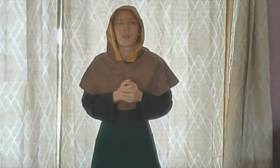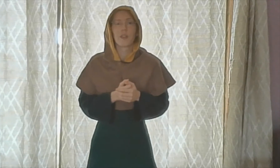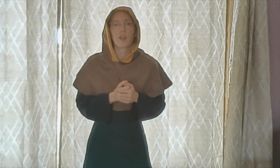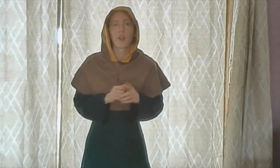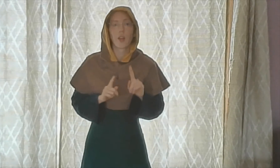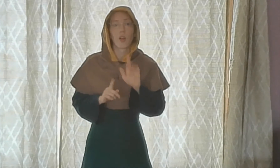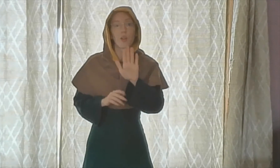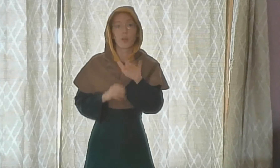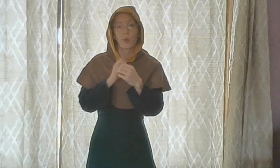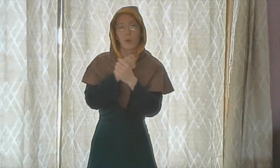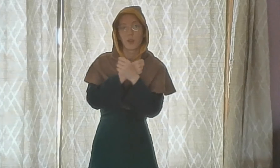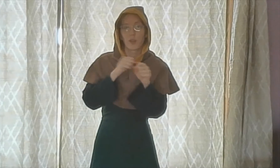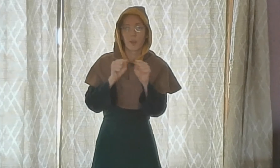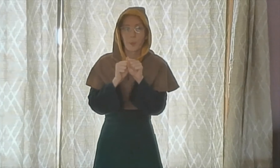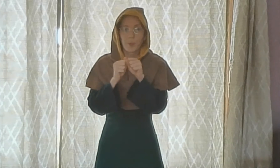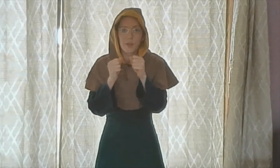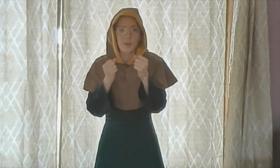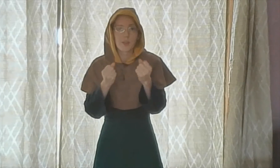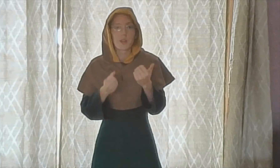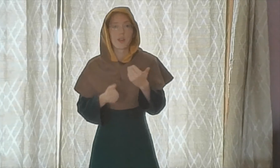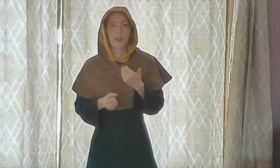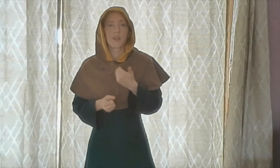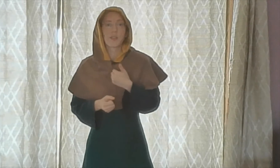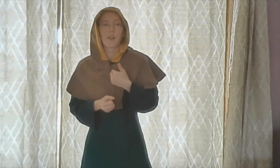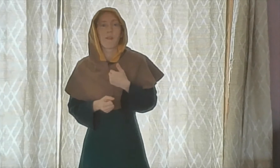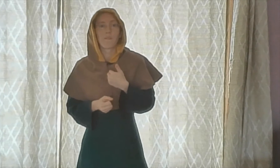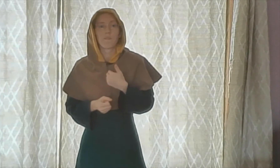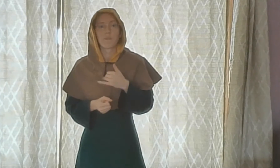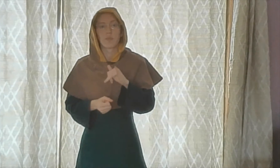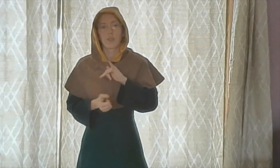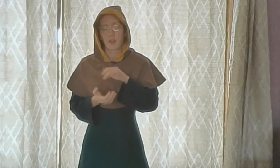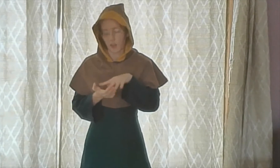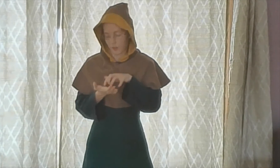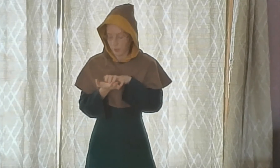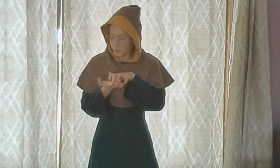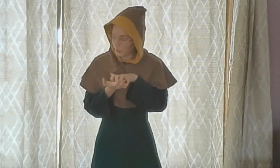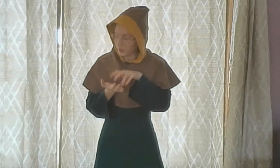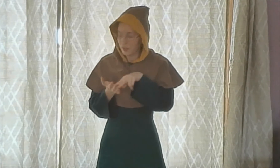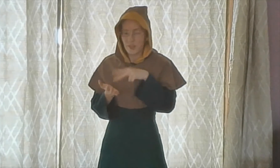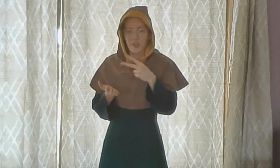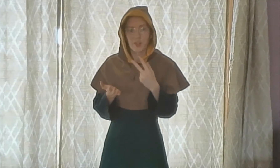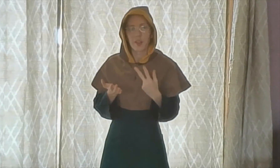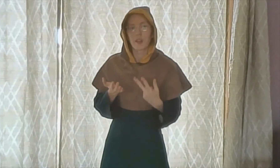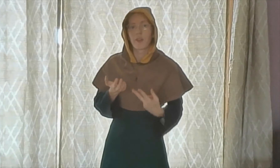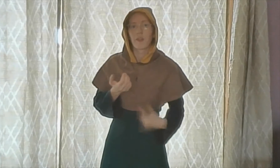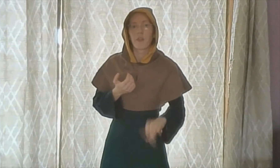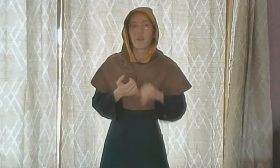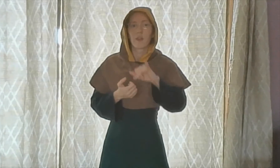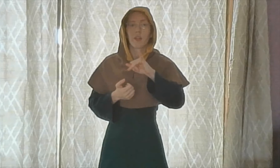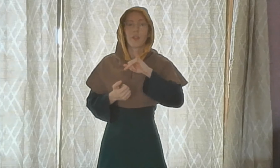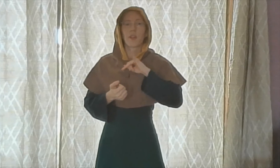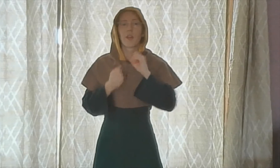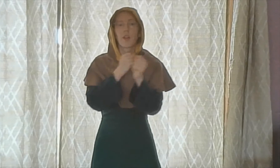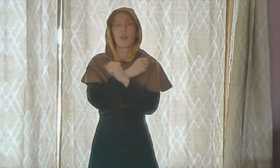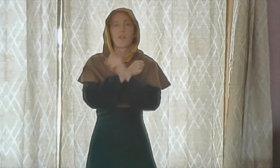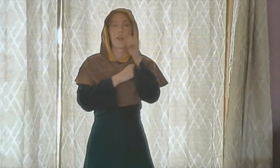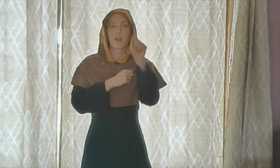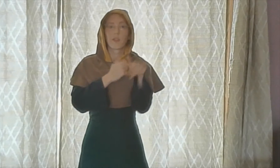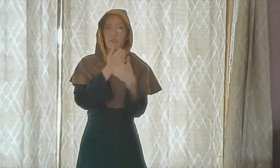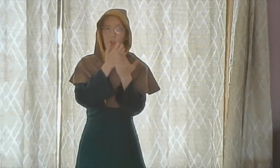steel, and nothing brings me to my knees like the way you make me feel. I fight for